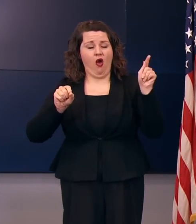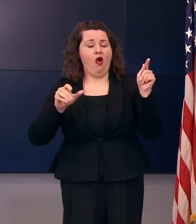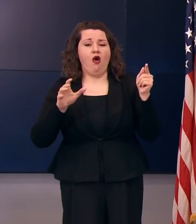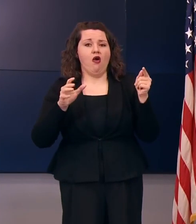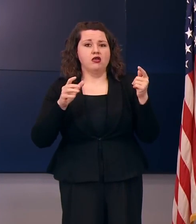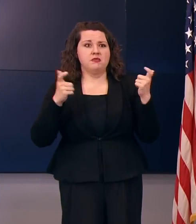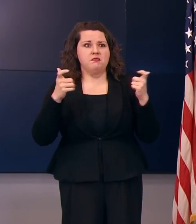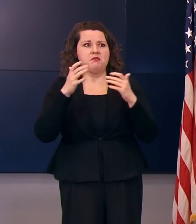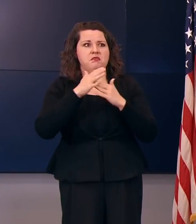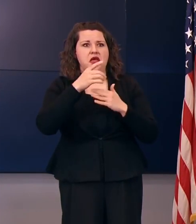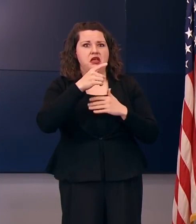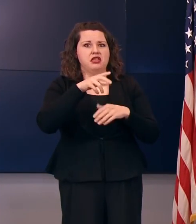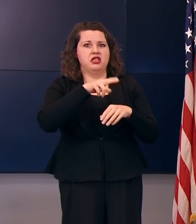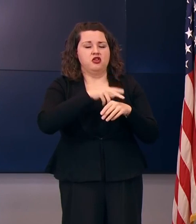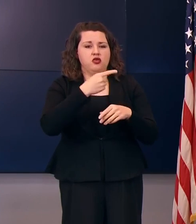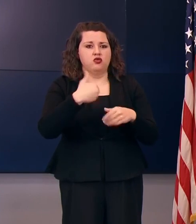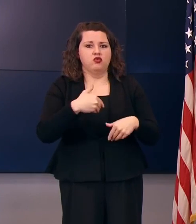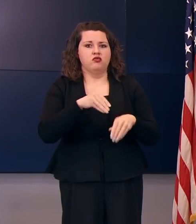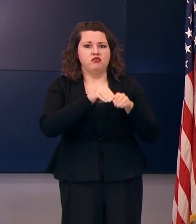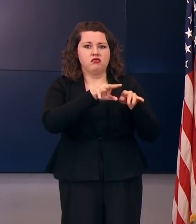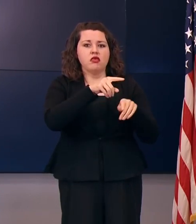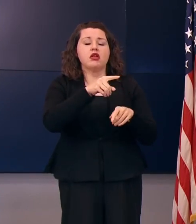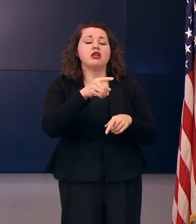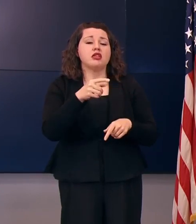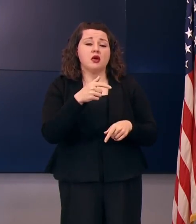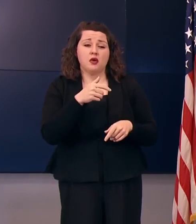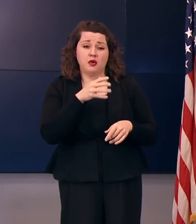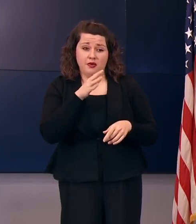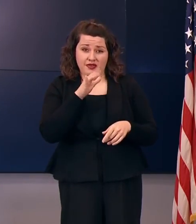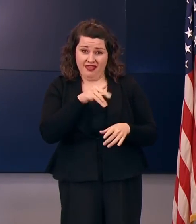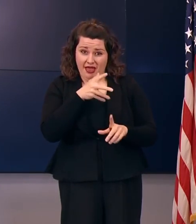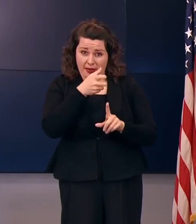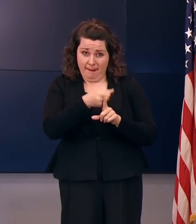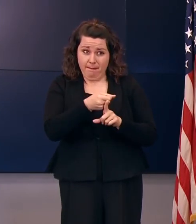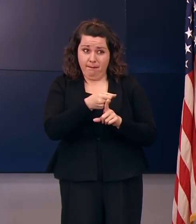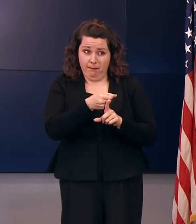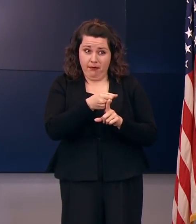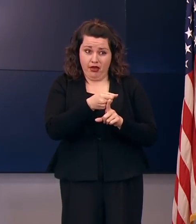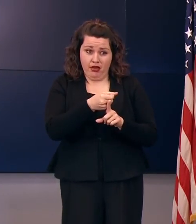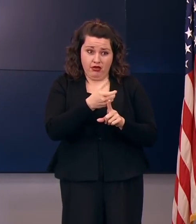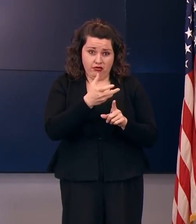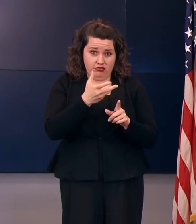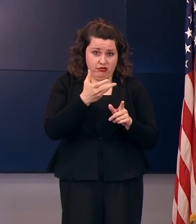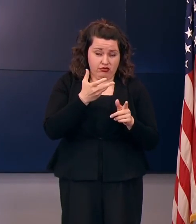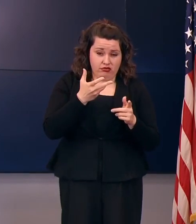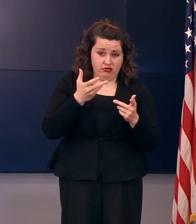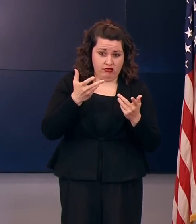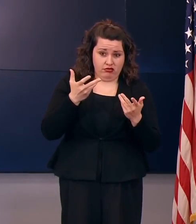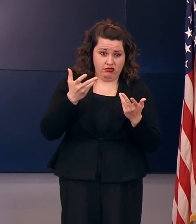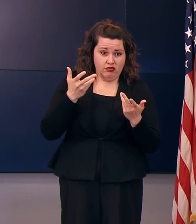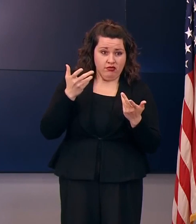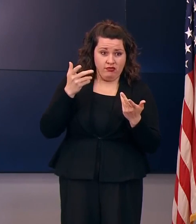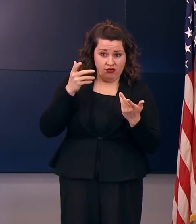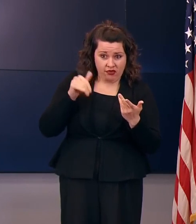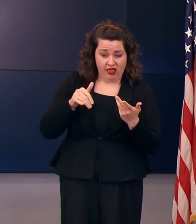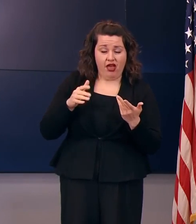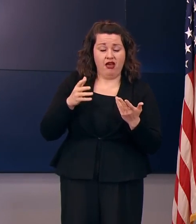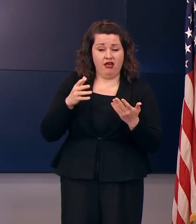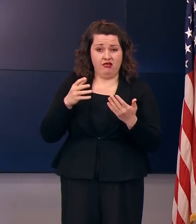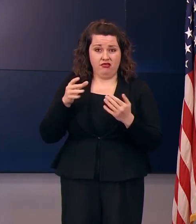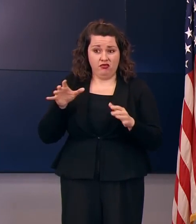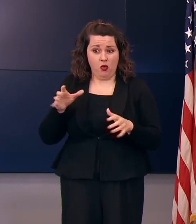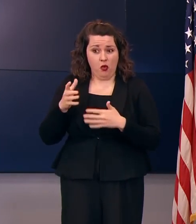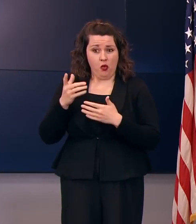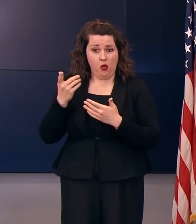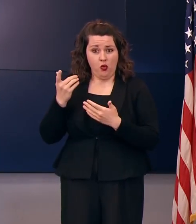nation. I was curious, how is that having any effect on kind of actions the state or IDPH is taking